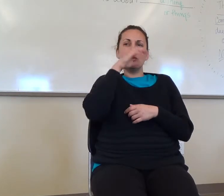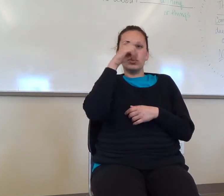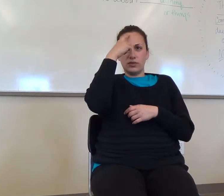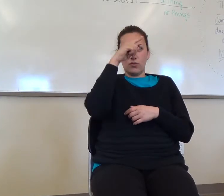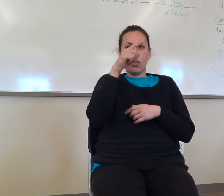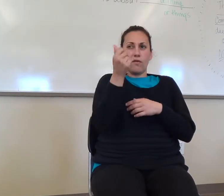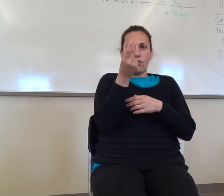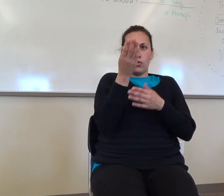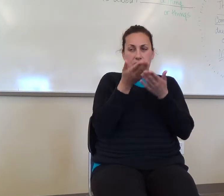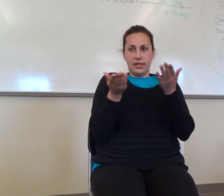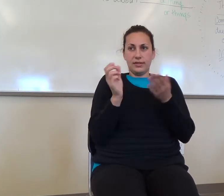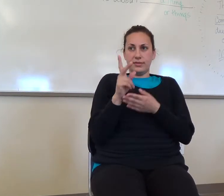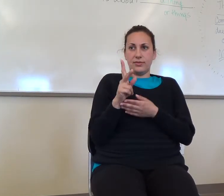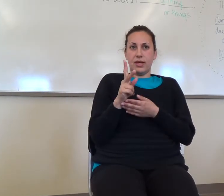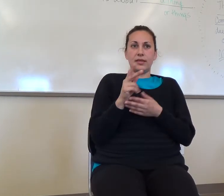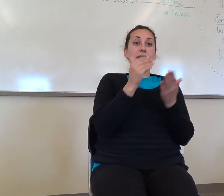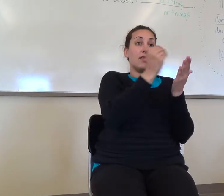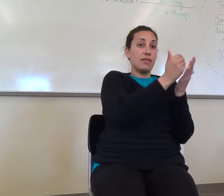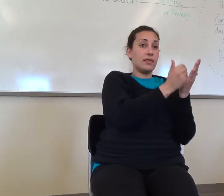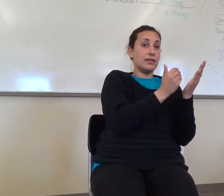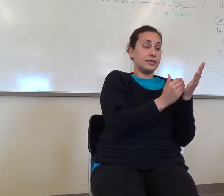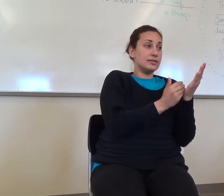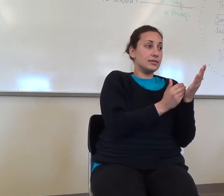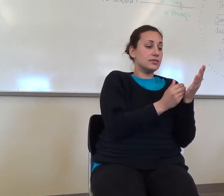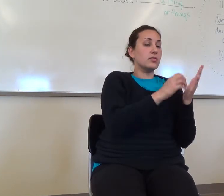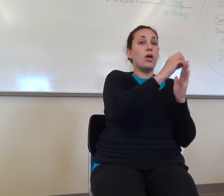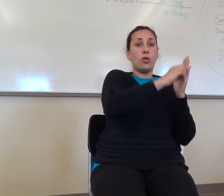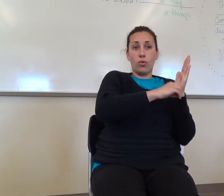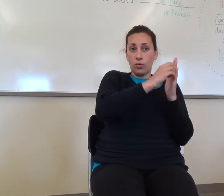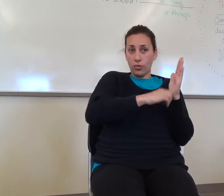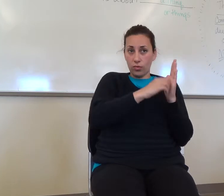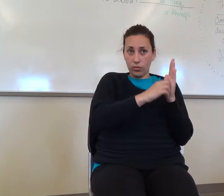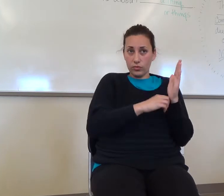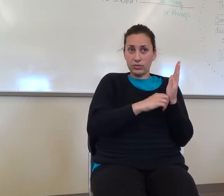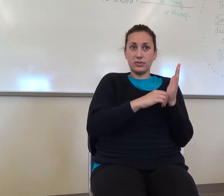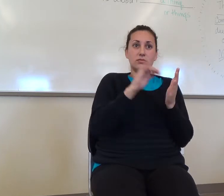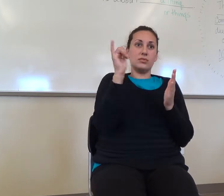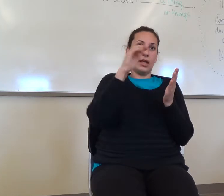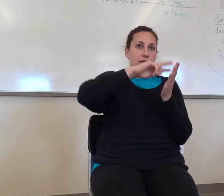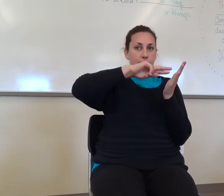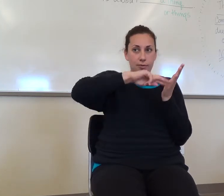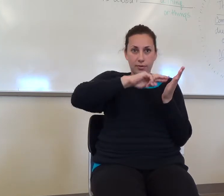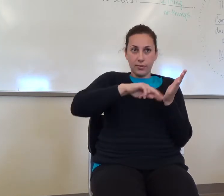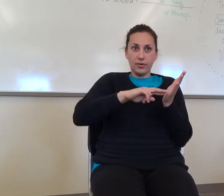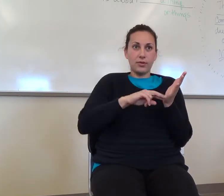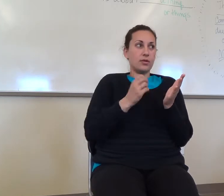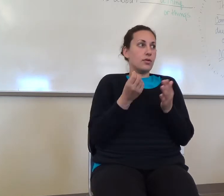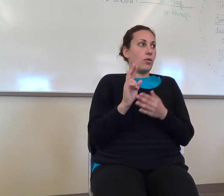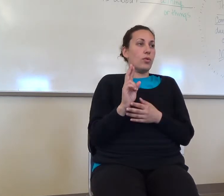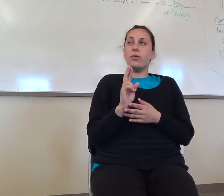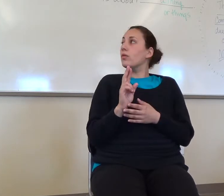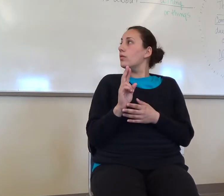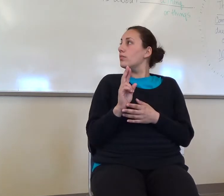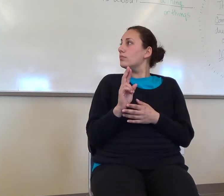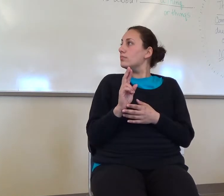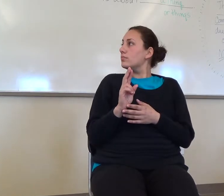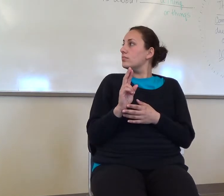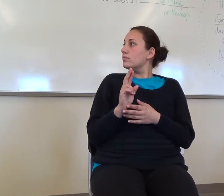people, what is this a list of? Okay, here you could have underlined this, Parks and